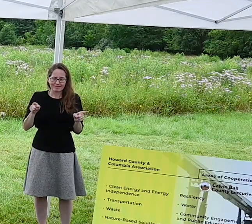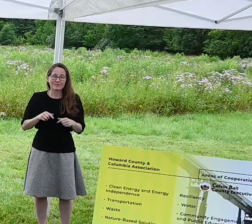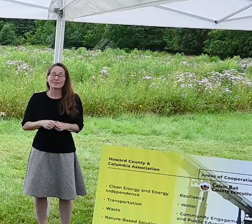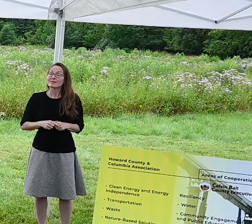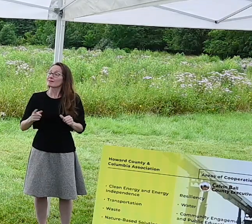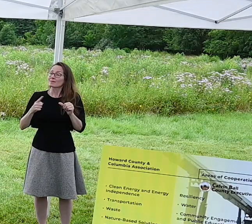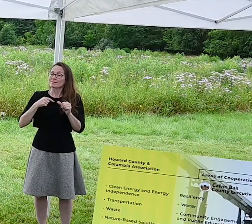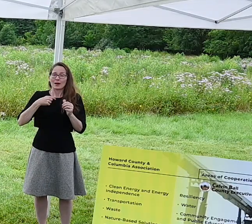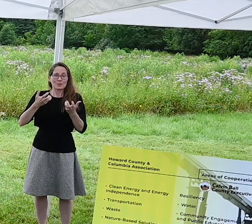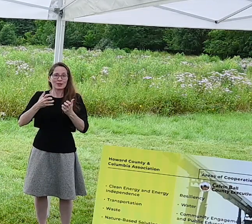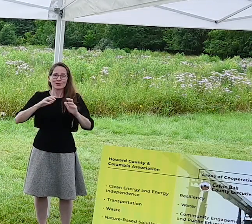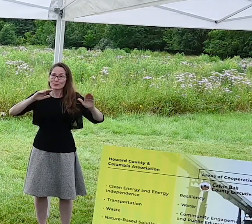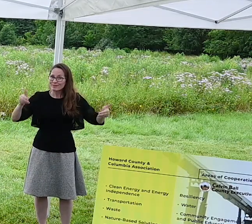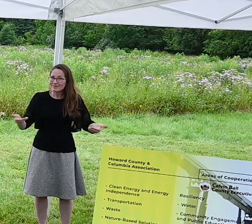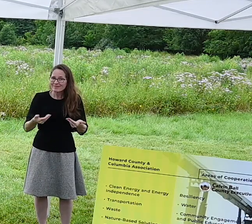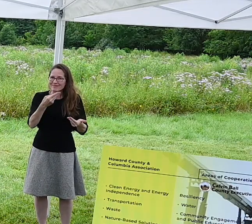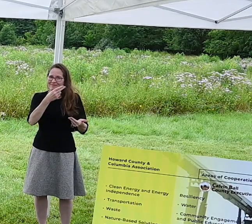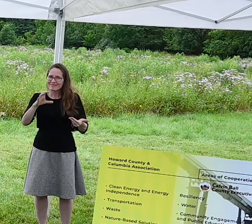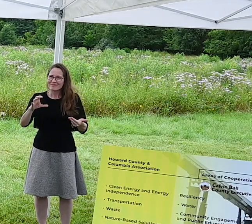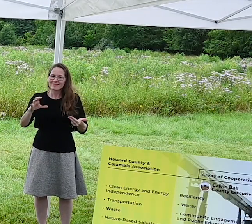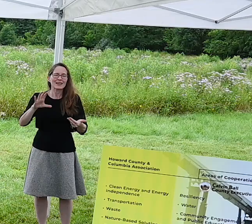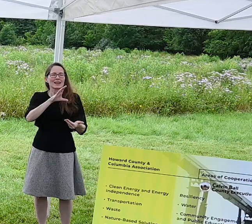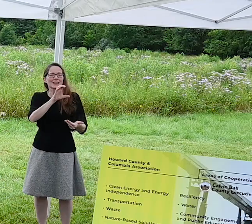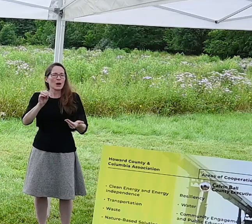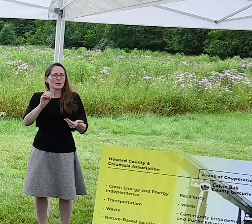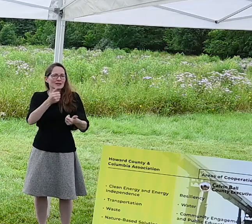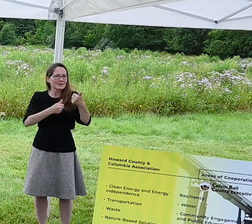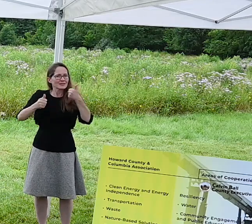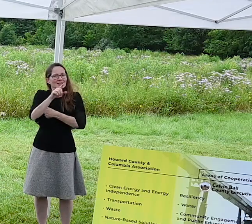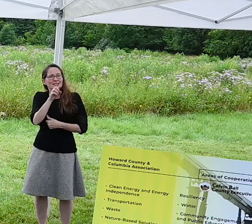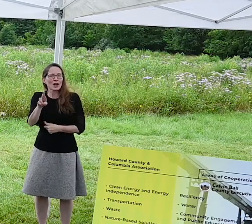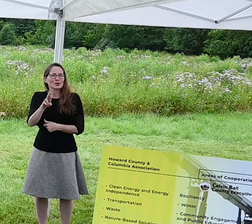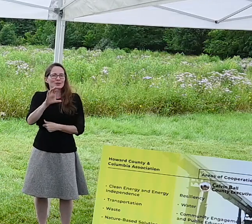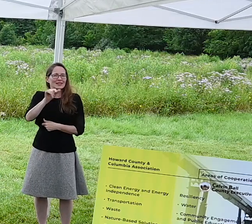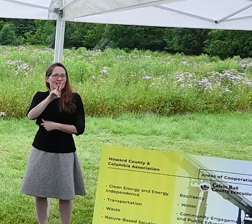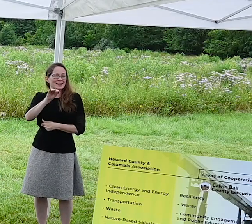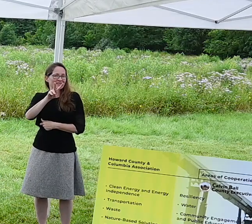speaker, Howard County's County Executive, Dr. Calvin Ball.